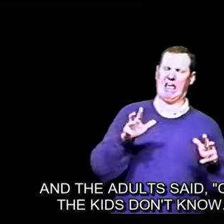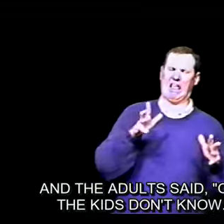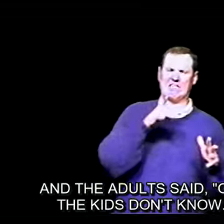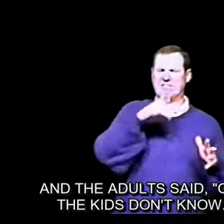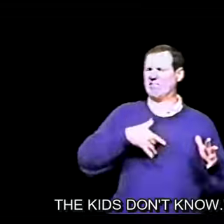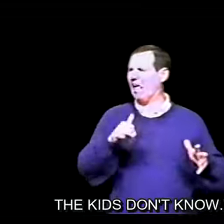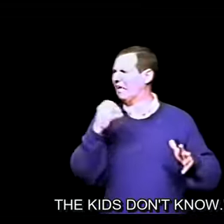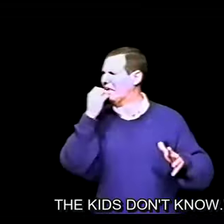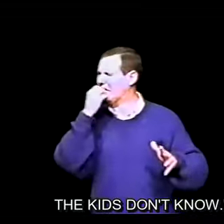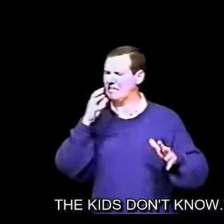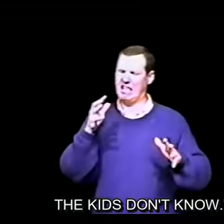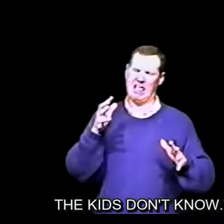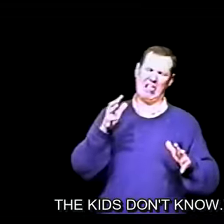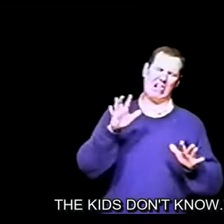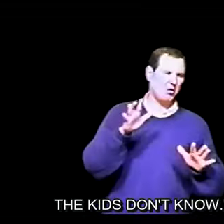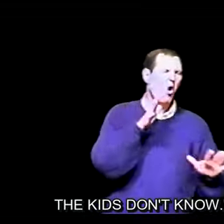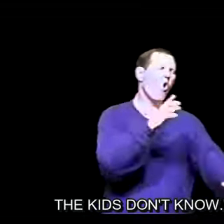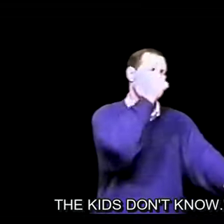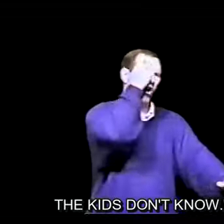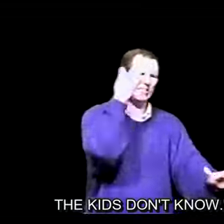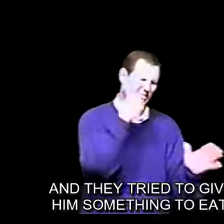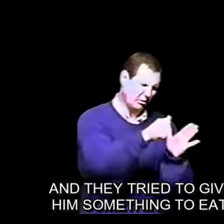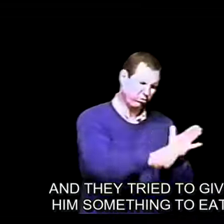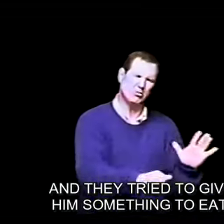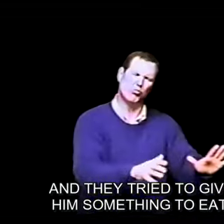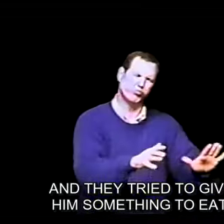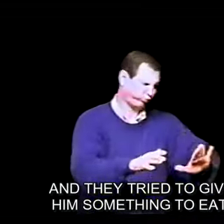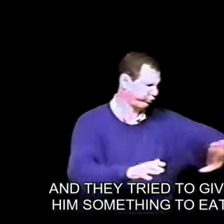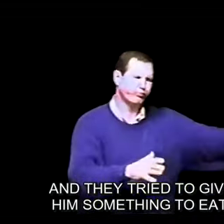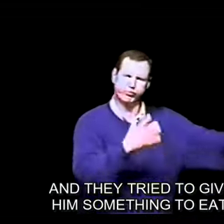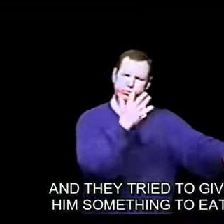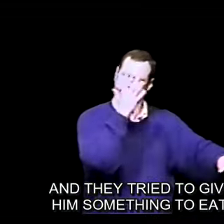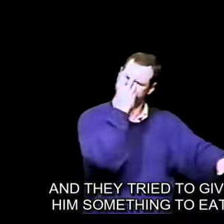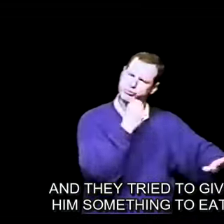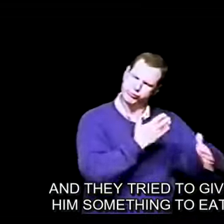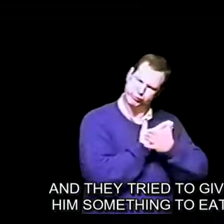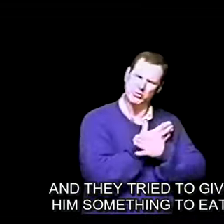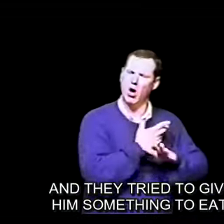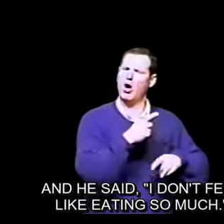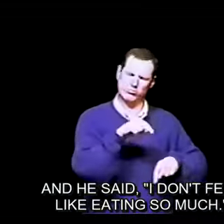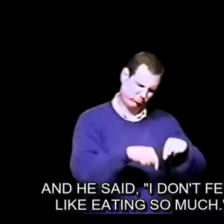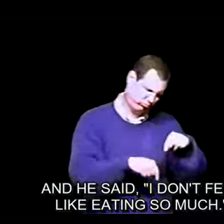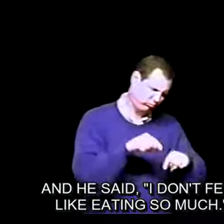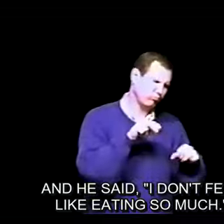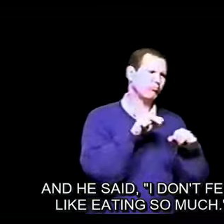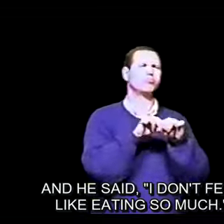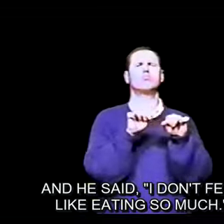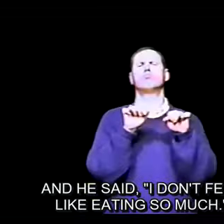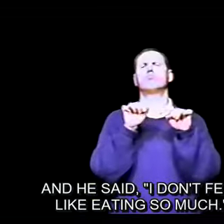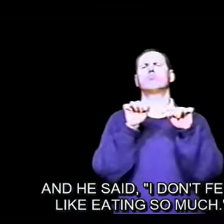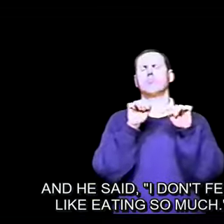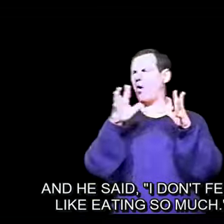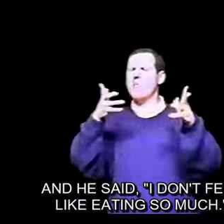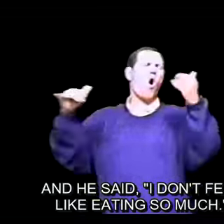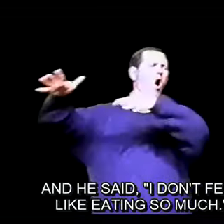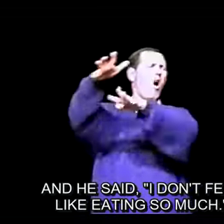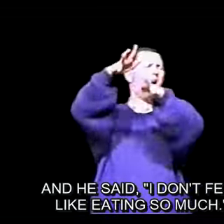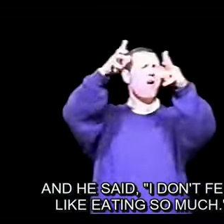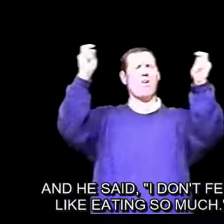know. And they tried to give him something to eat, and he said, I don't feel like eating so much. And so he